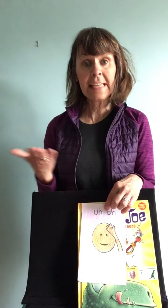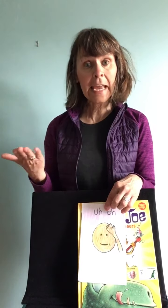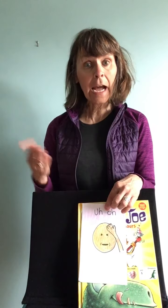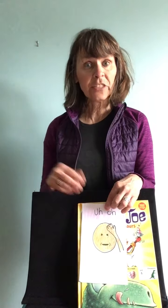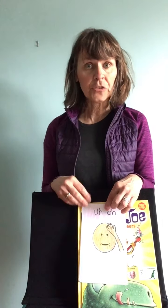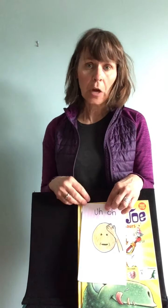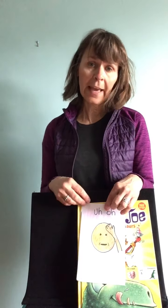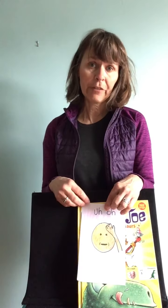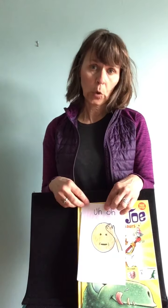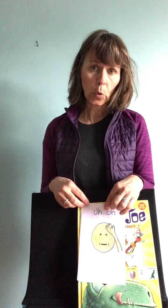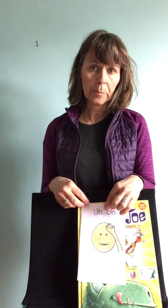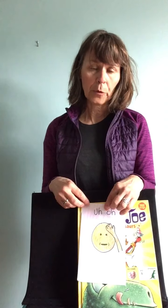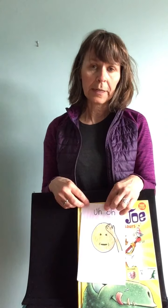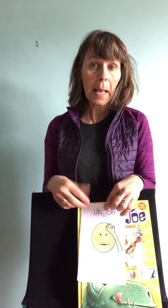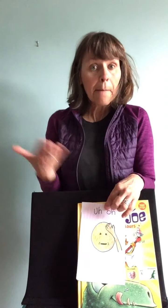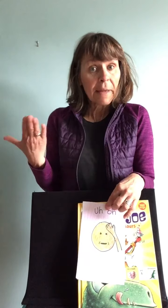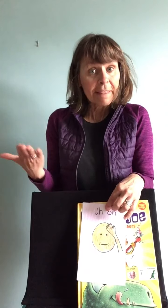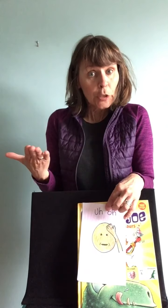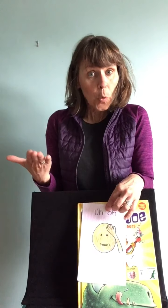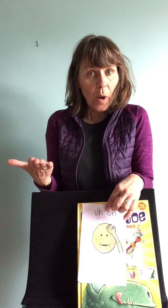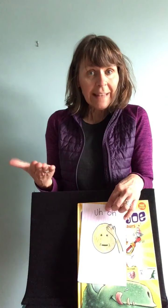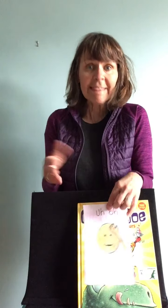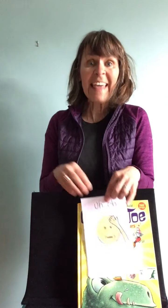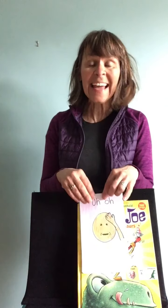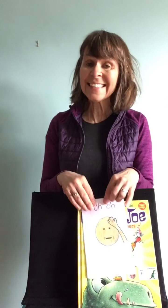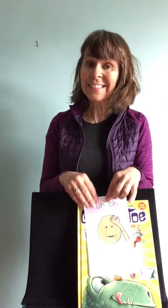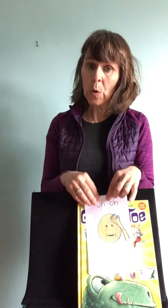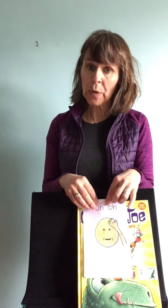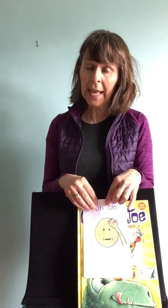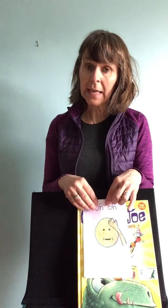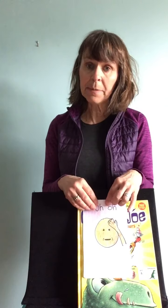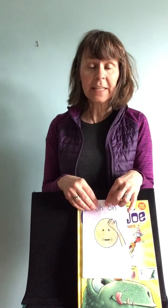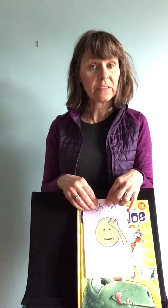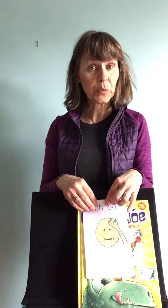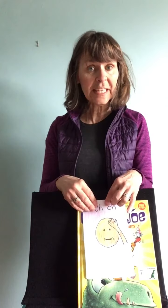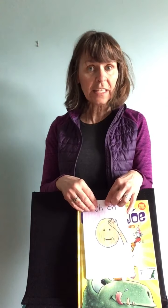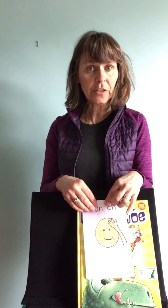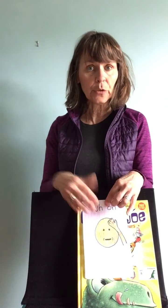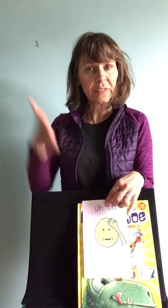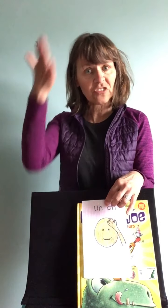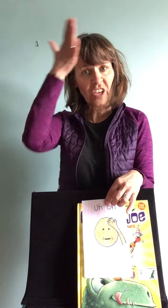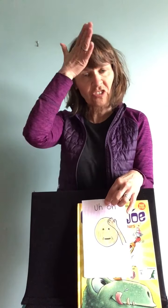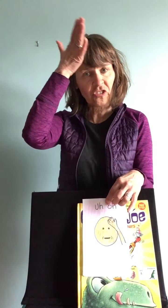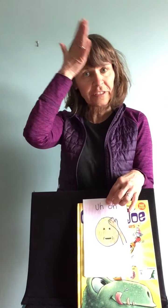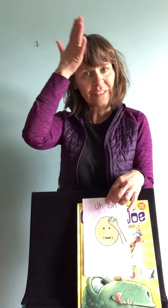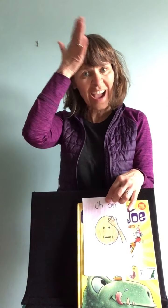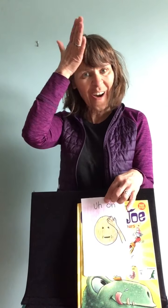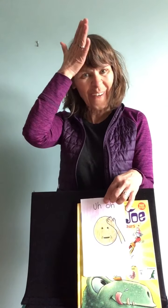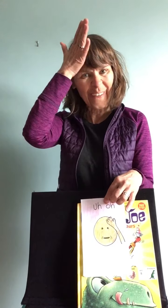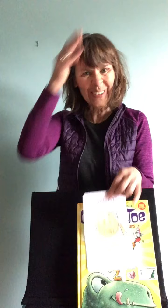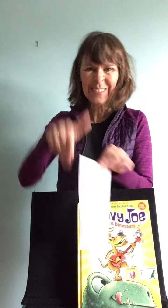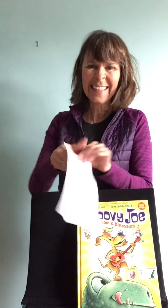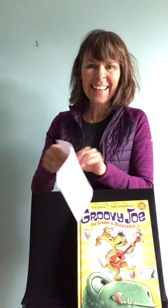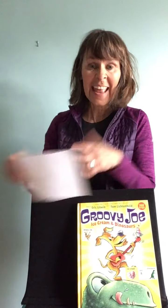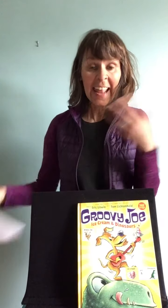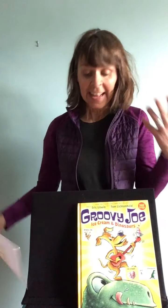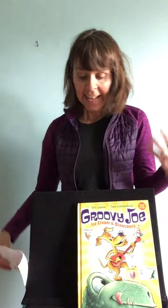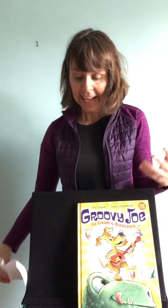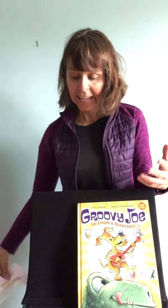today I do not have a core board. But you know what? That is okay because we can use gestures, and